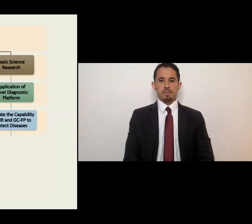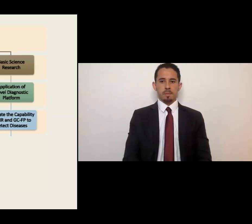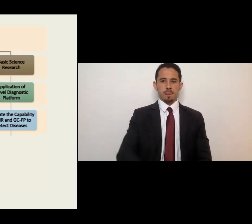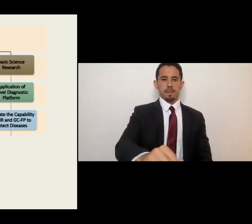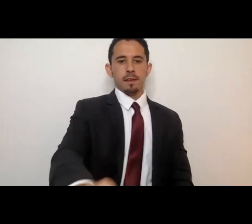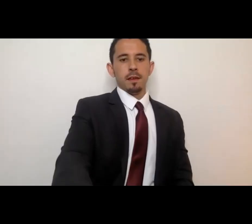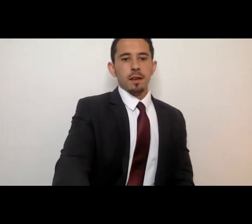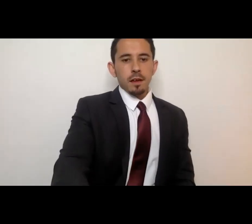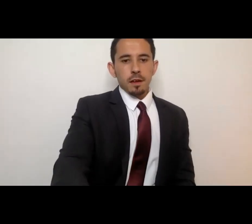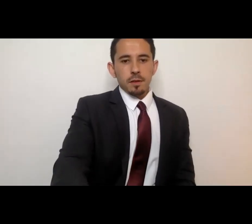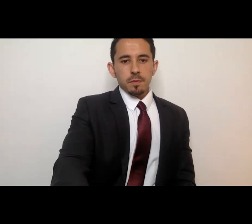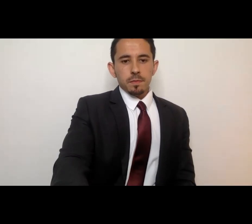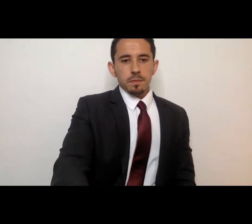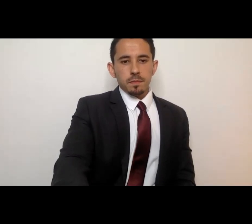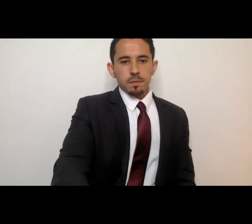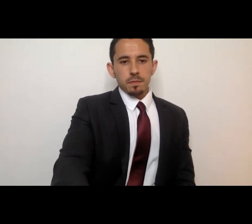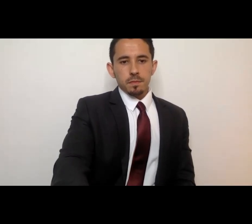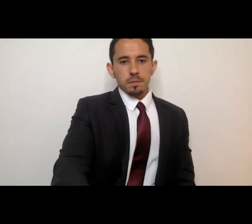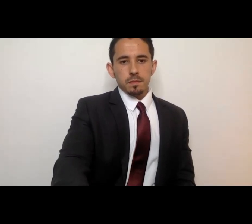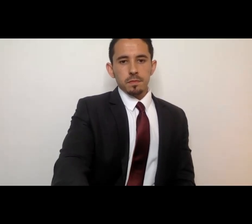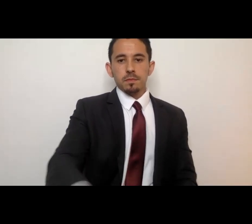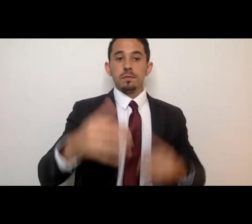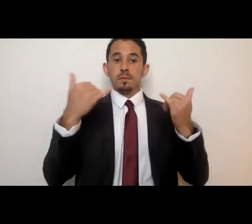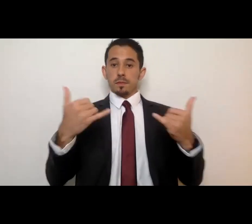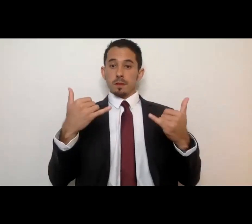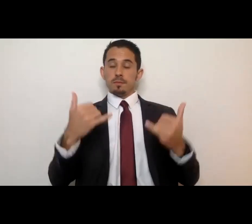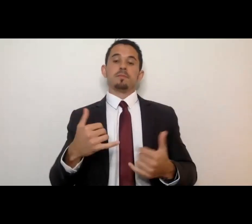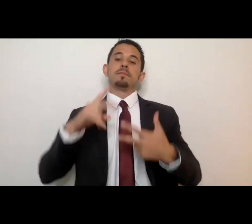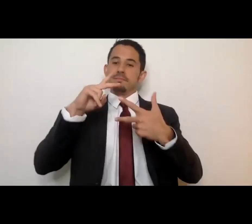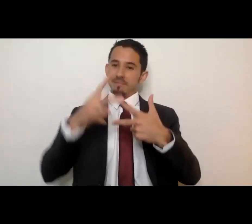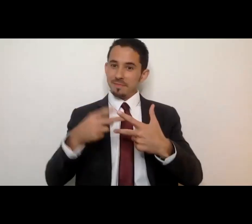more lab research into that.